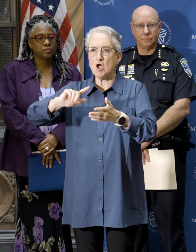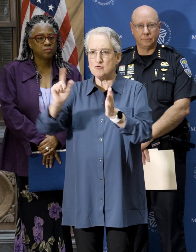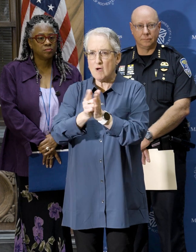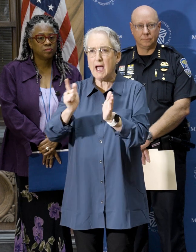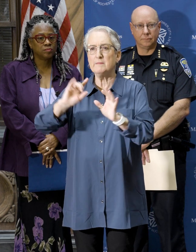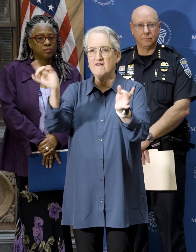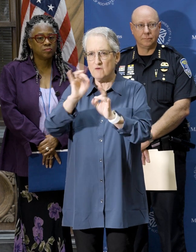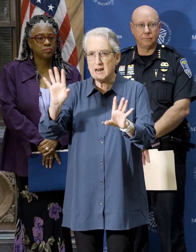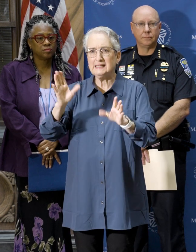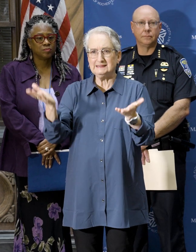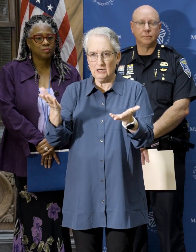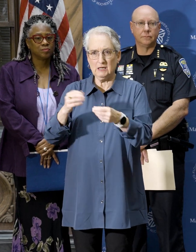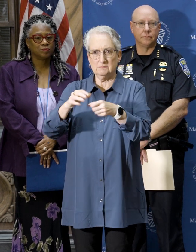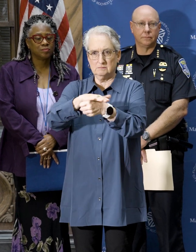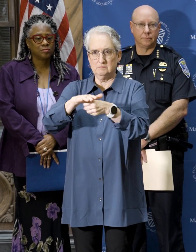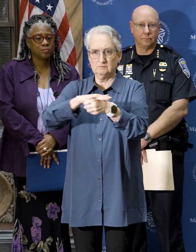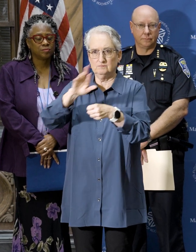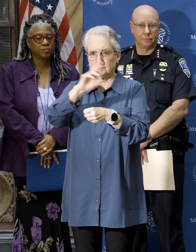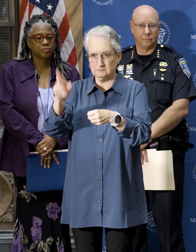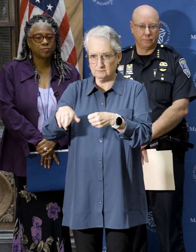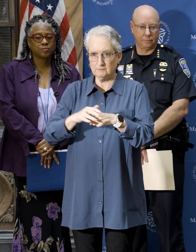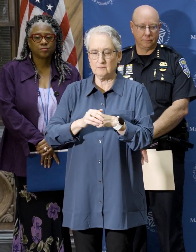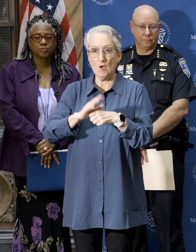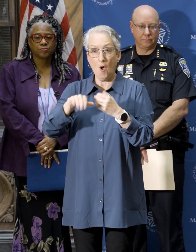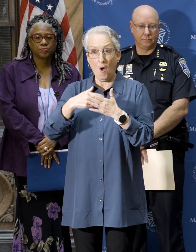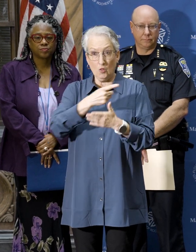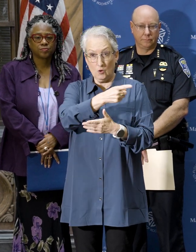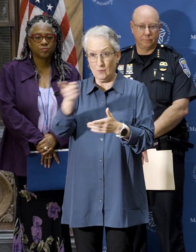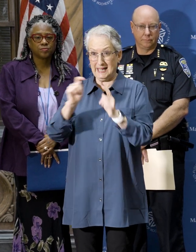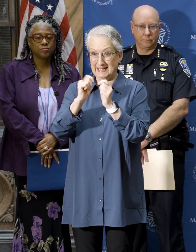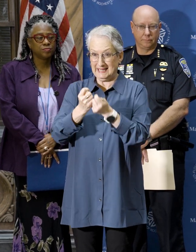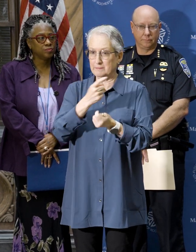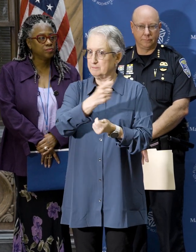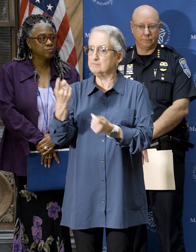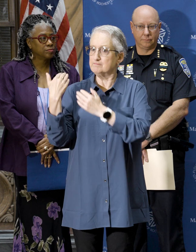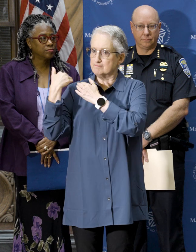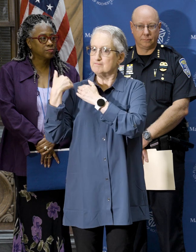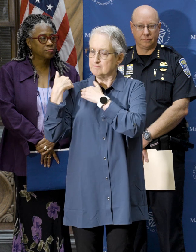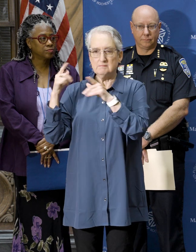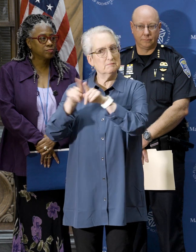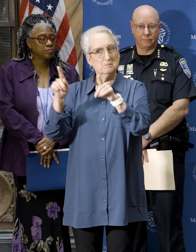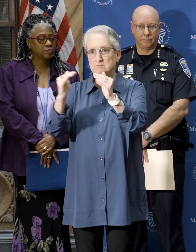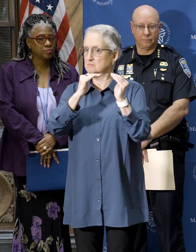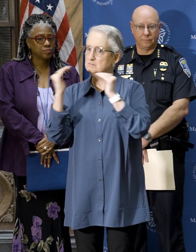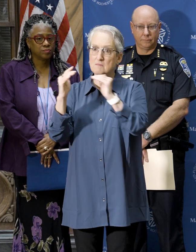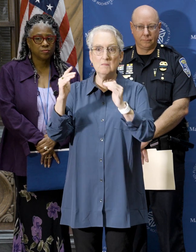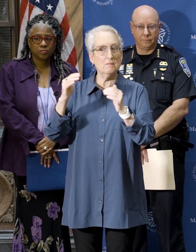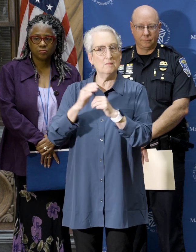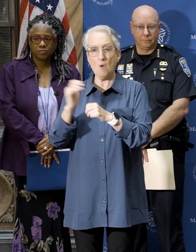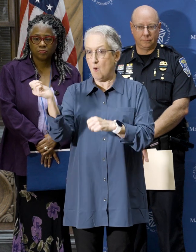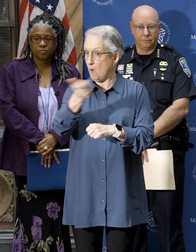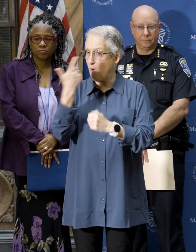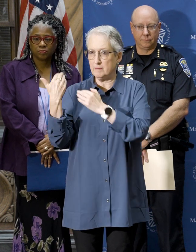says it's not my job when it comes to public safety. It's everybody's job, because every department in City Hall has a role to play in